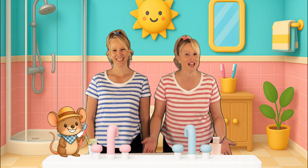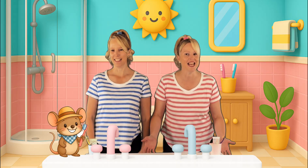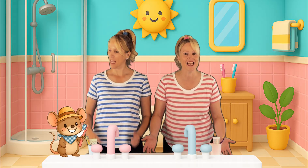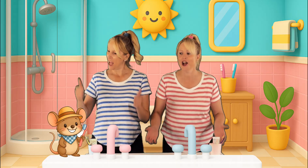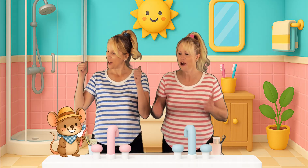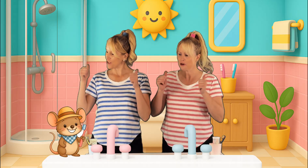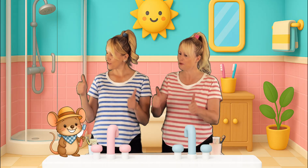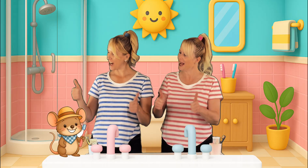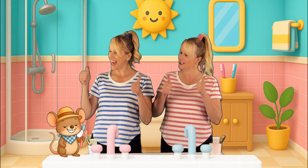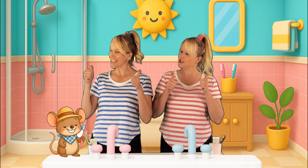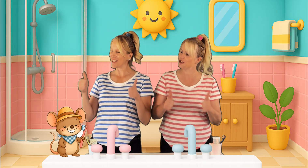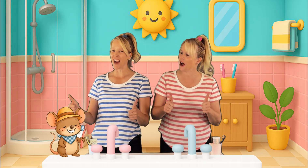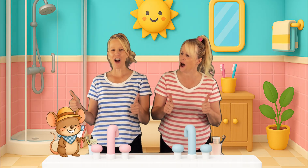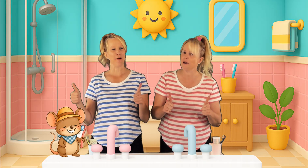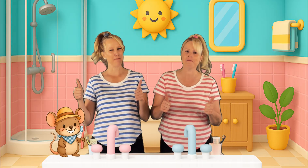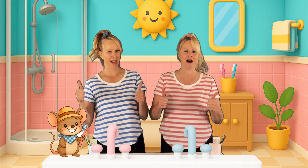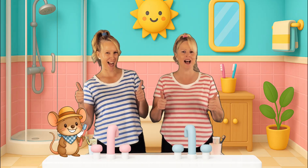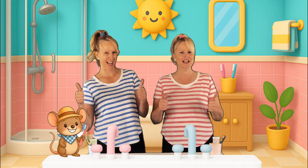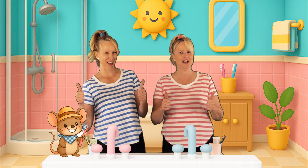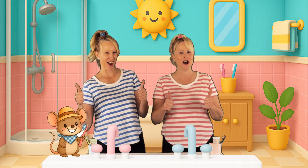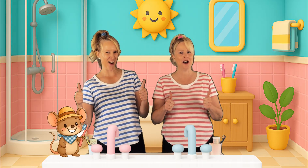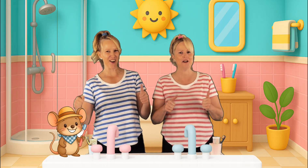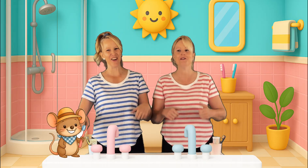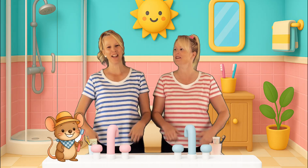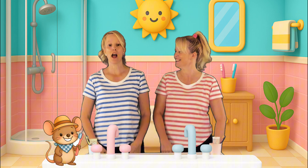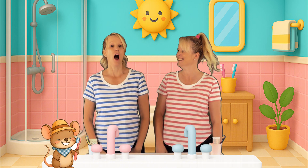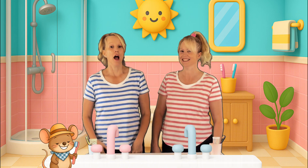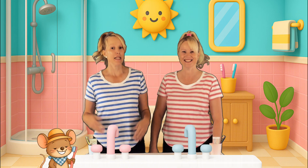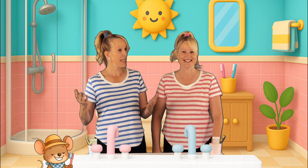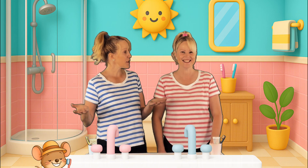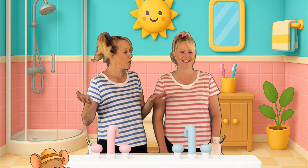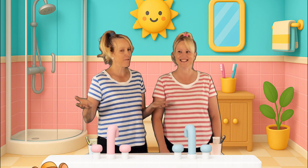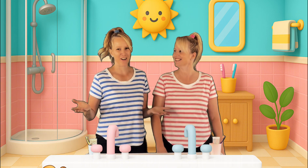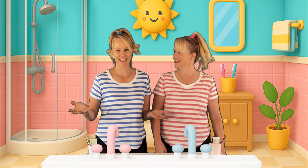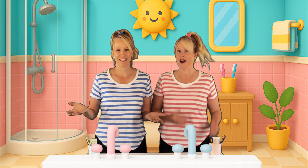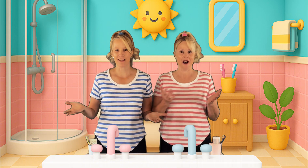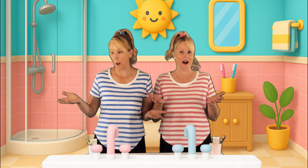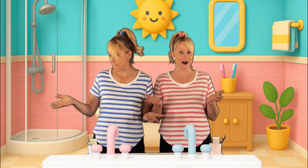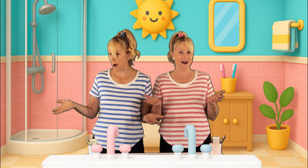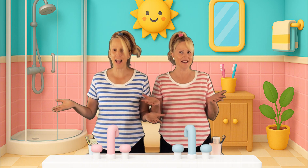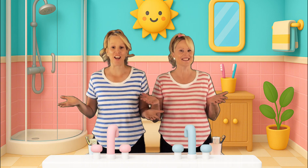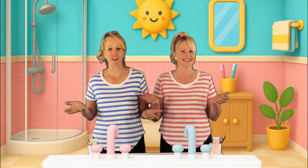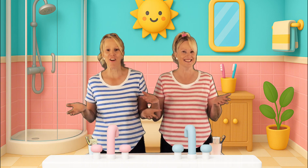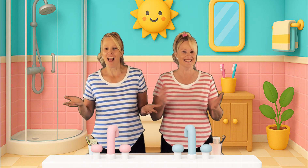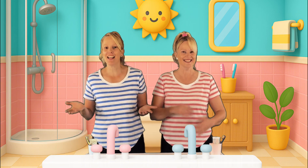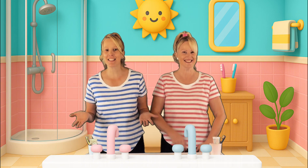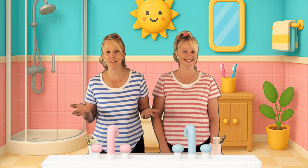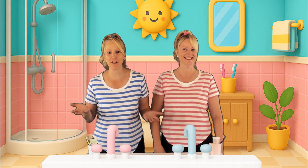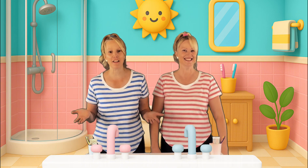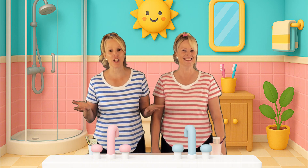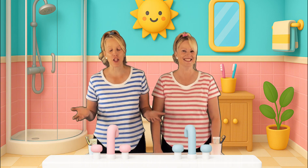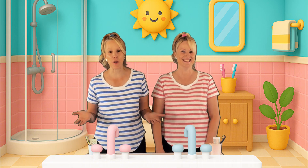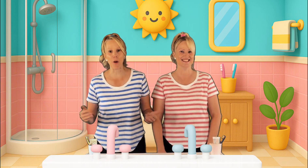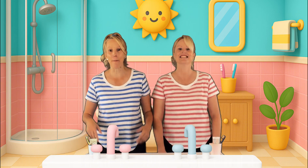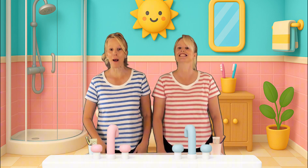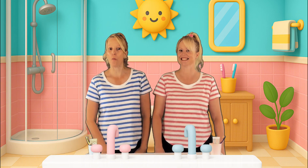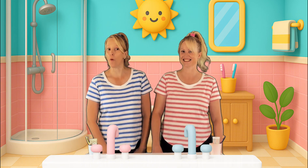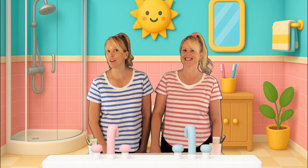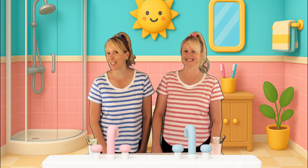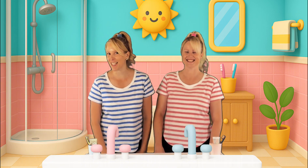healthy. Great job, Milo. Guess what, friends? Milo has given us a clue about what today's